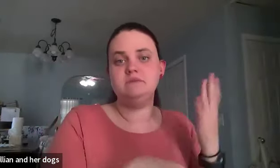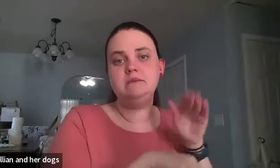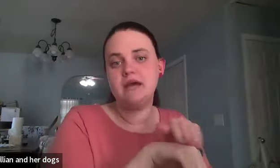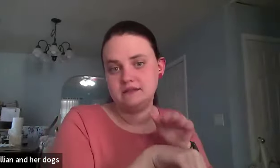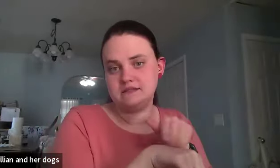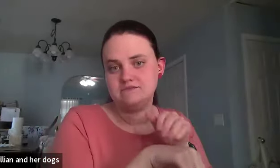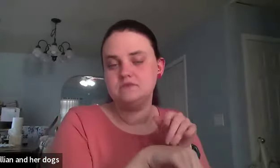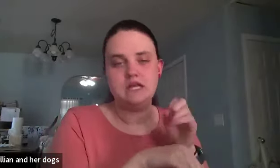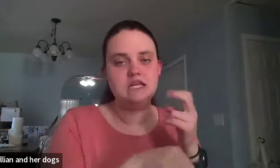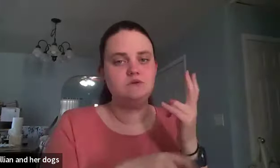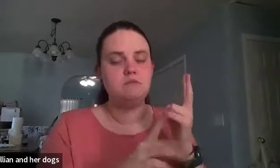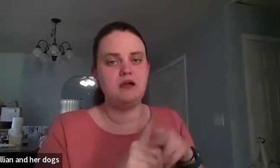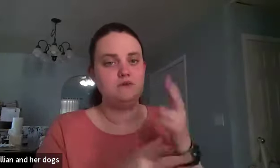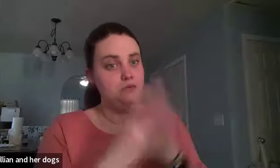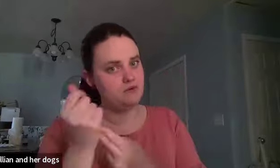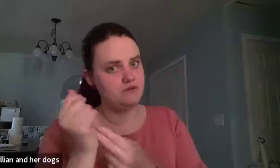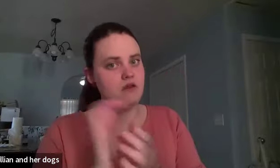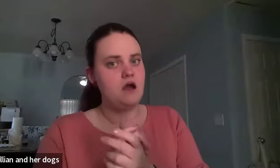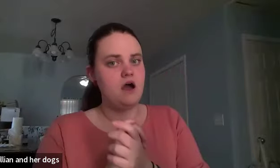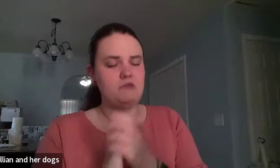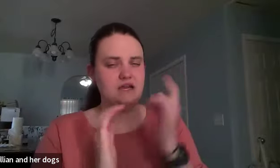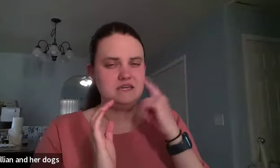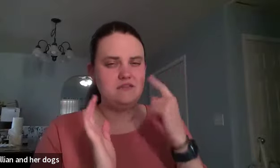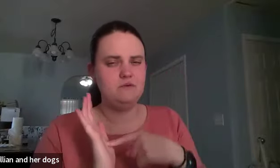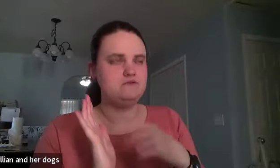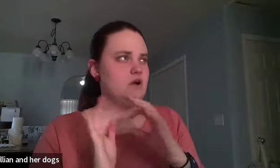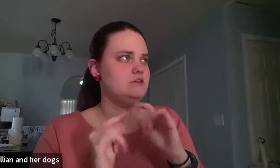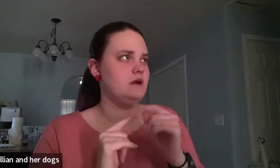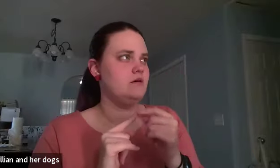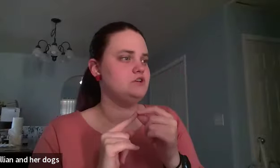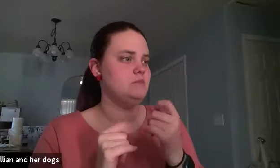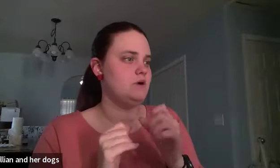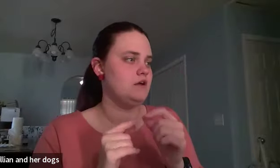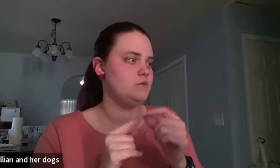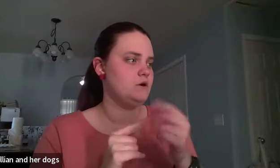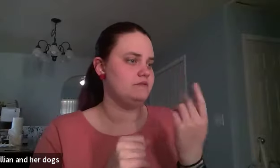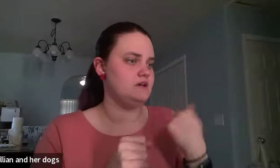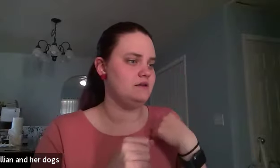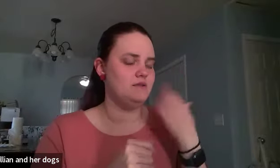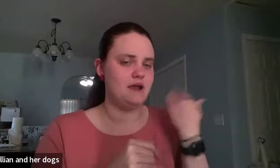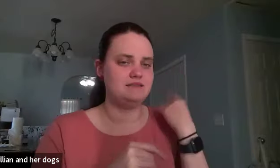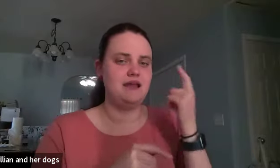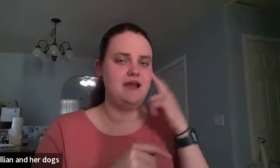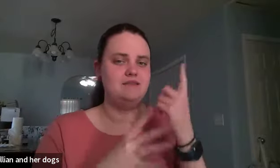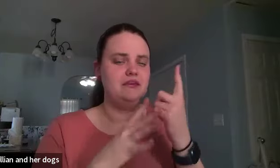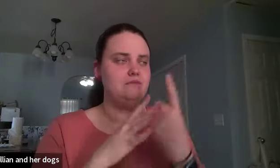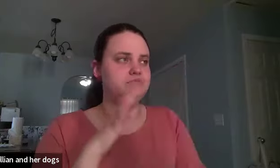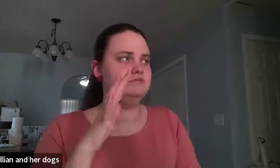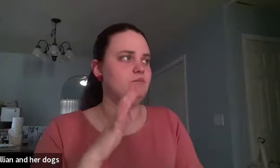many pets. That is applied for both. Like I said, I think we've talked about, I'm trying to remember what other word we've done in the past. I had it and then it